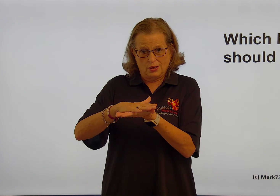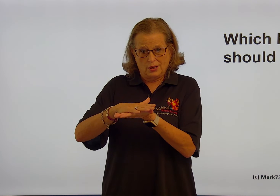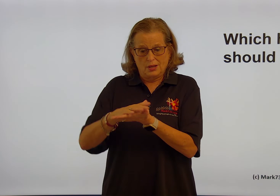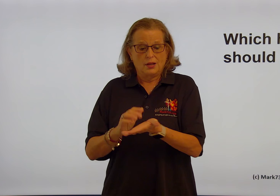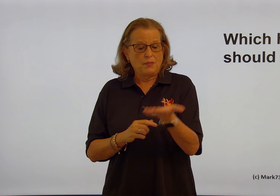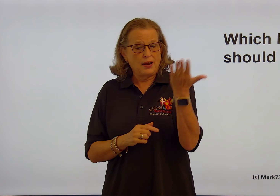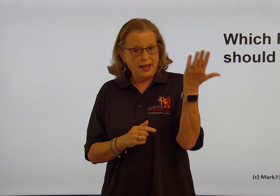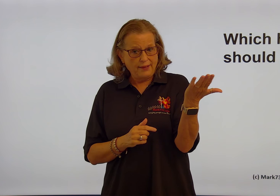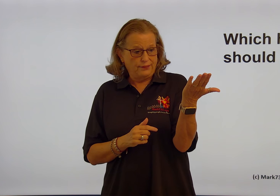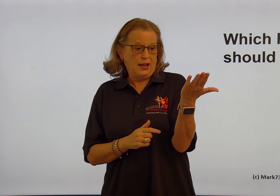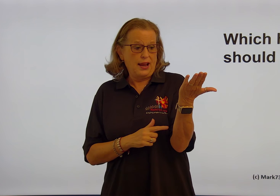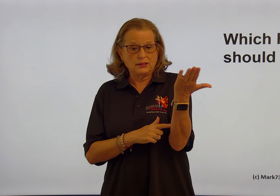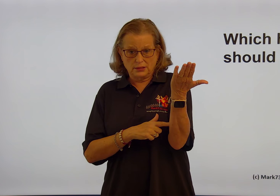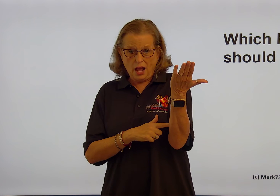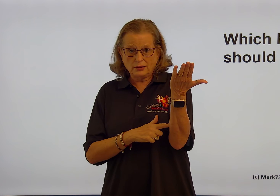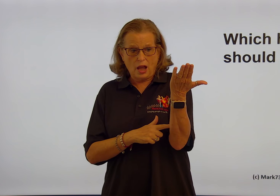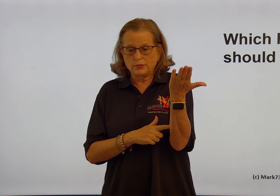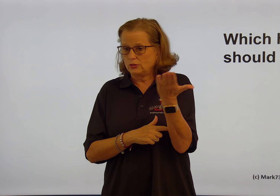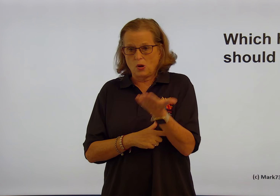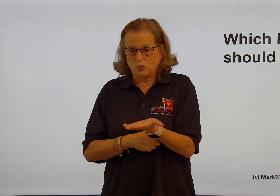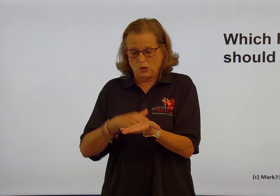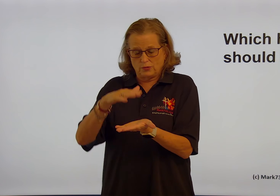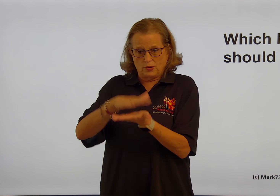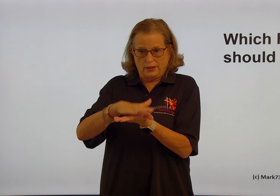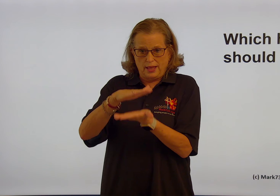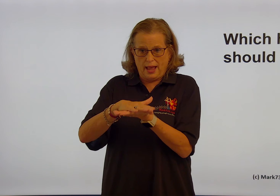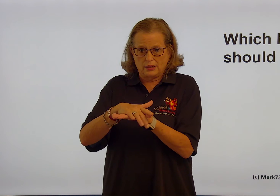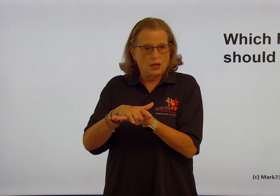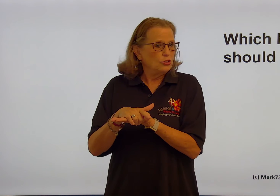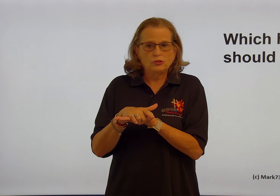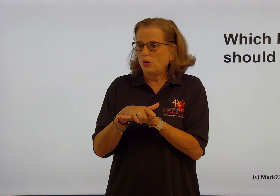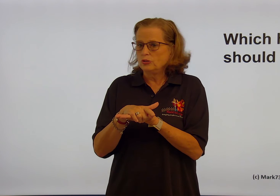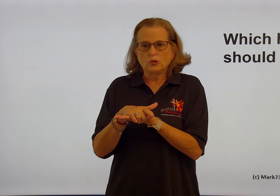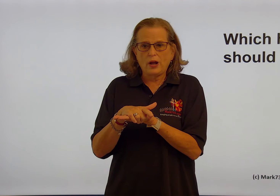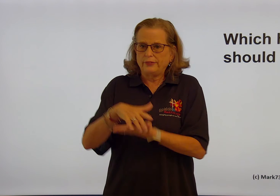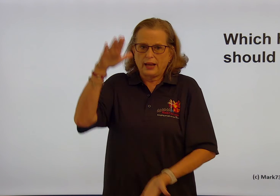My left hand, non-dominant, don't move. Go like that. Don't even go like this.